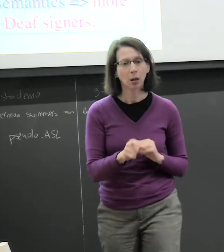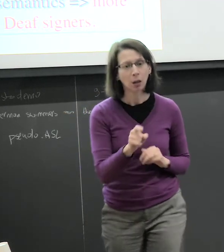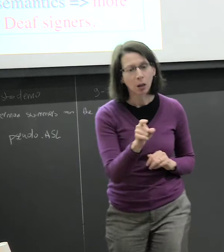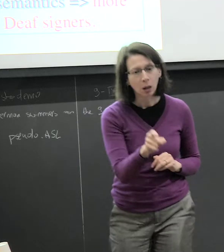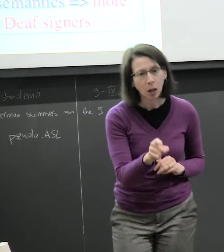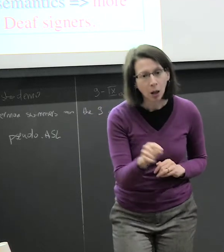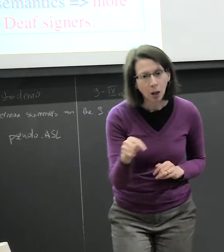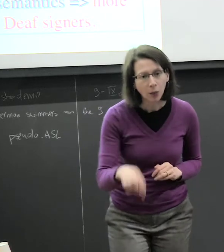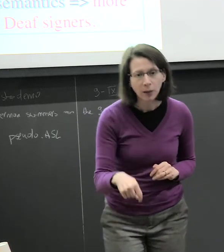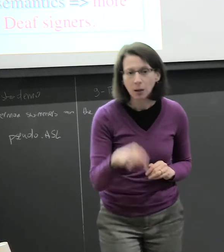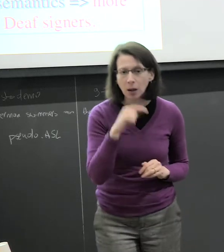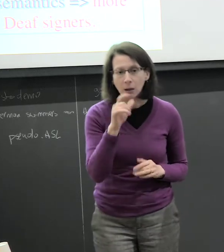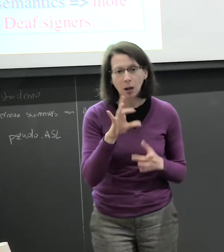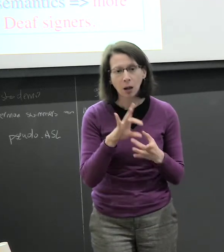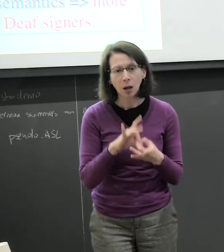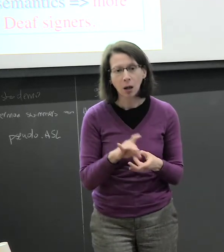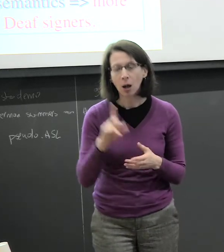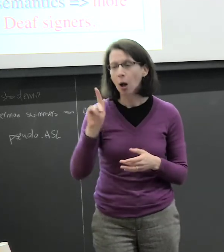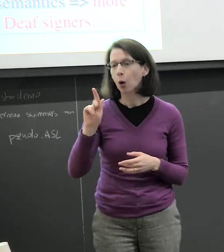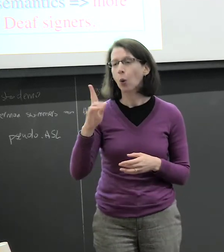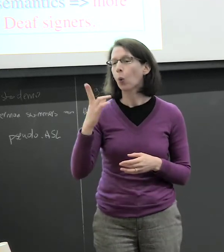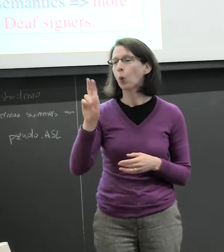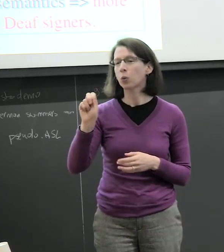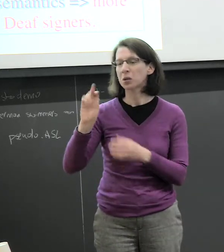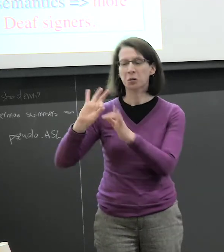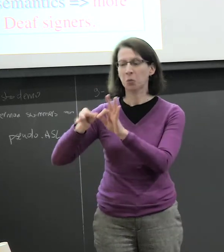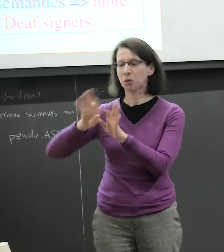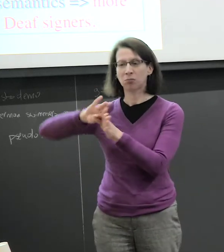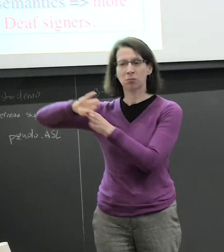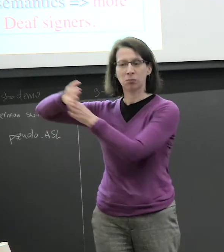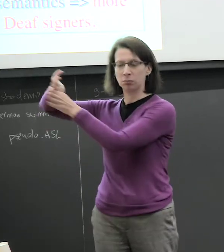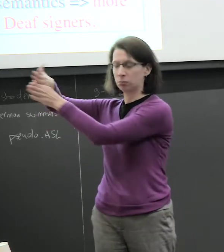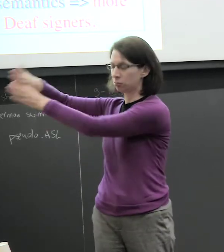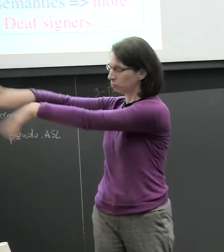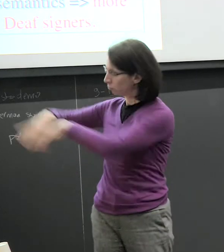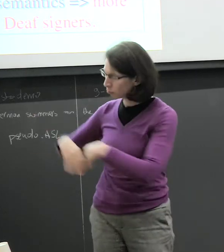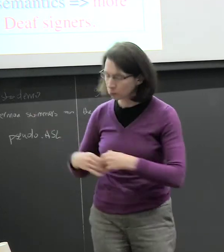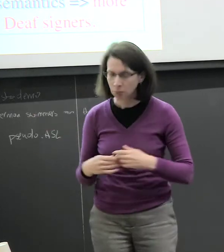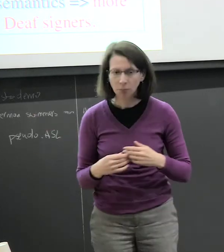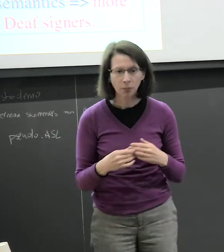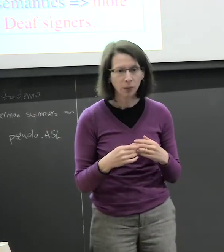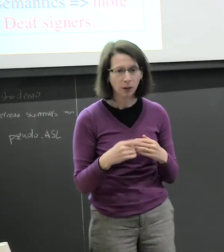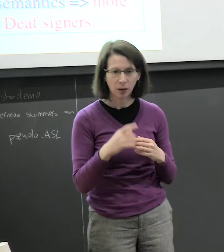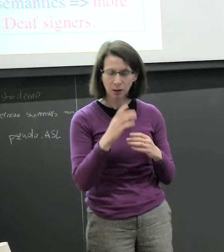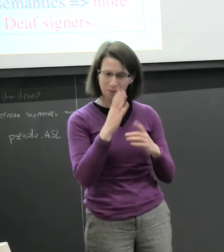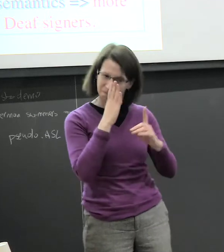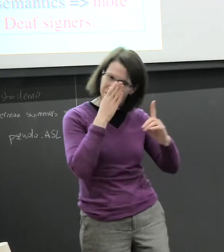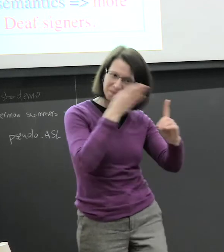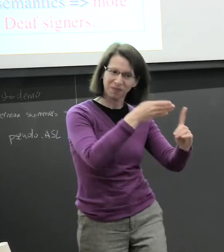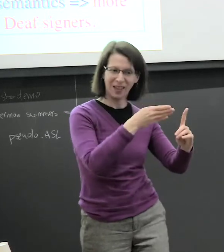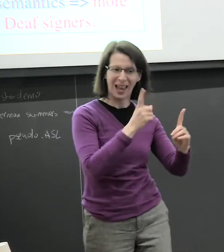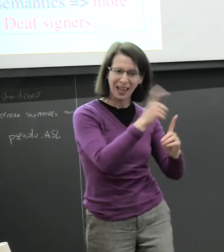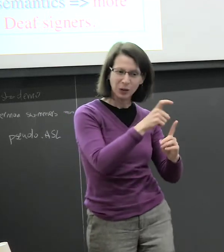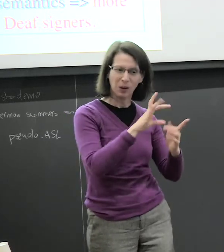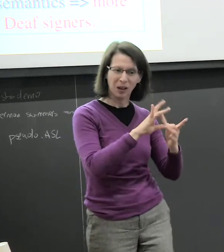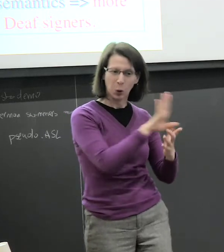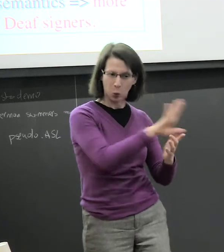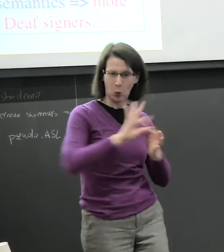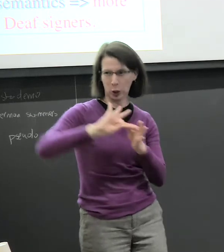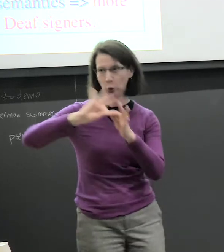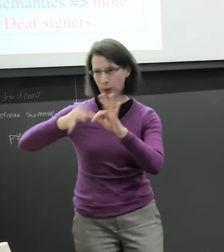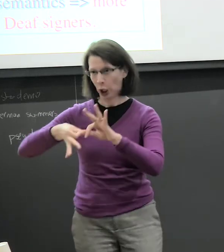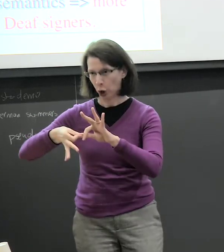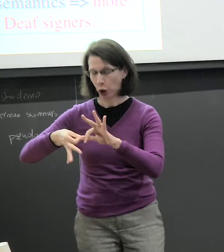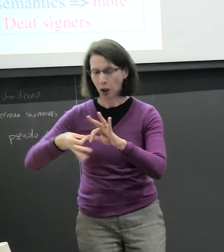programs. So this is not about Kuhn's interpretation. Yes. This is not about Kuhn's interpretation. It's directly your interpretation. Yes.